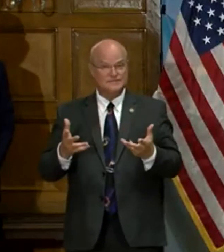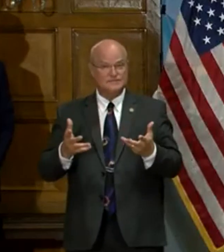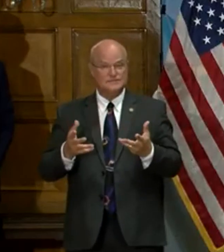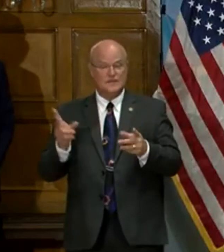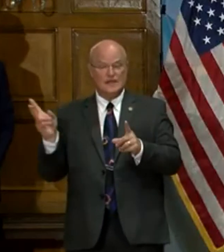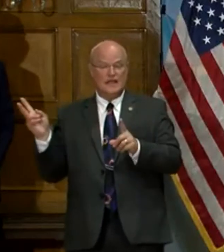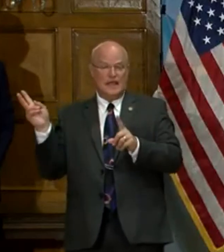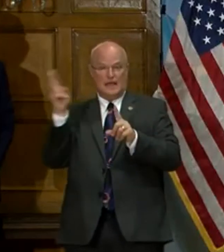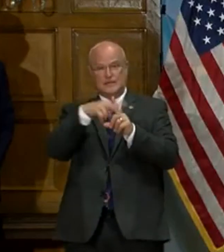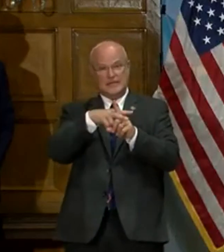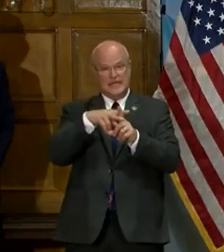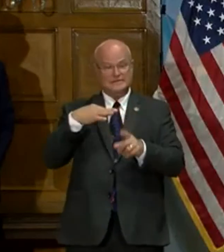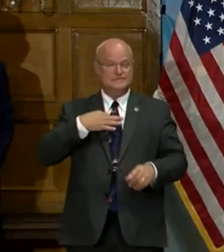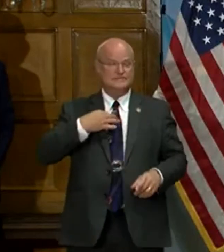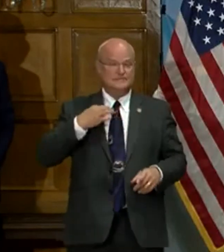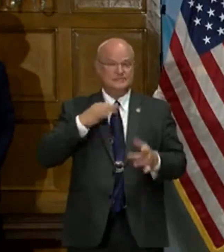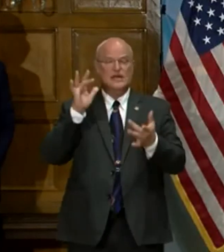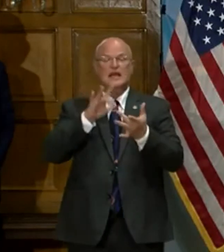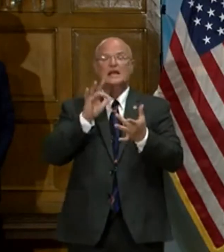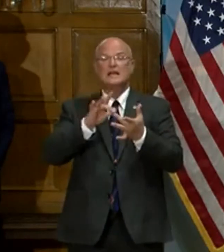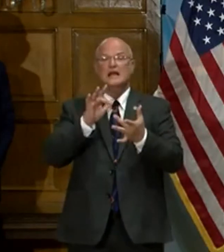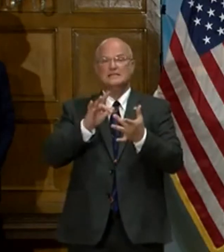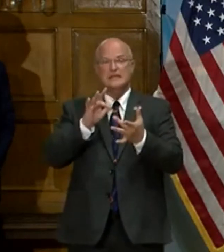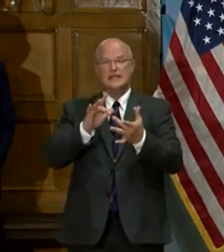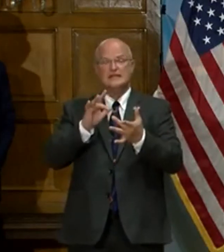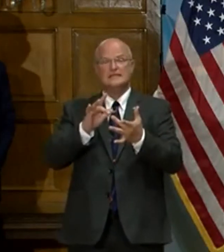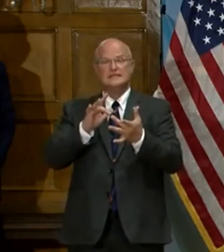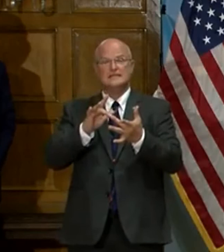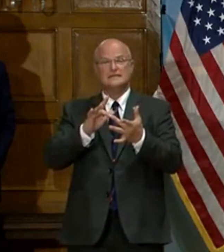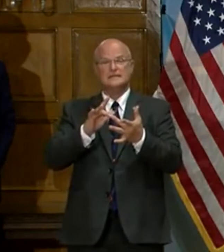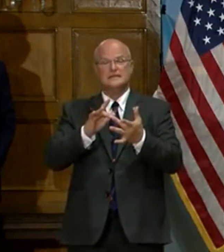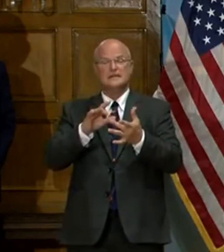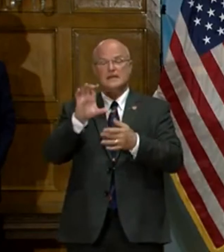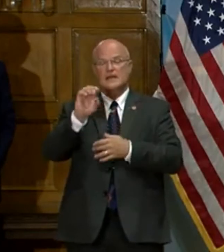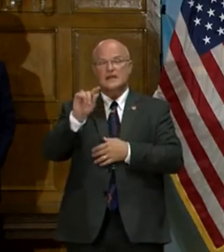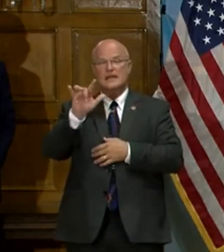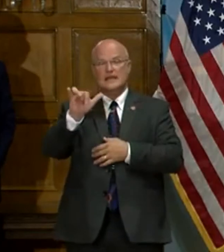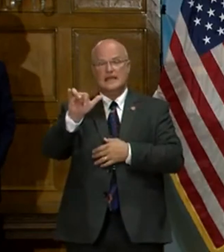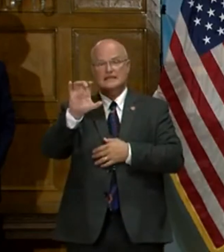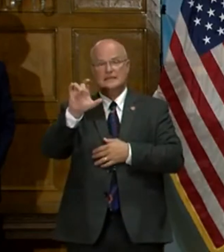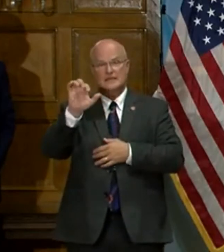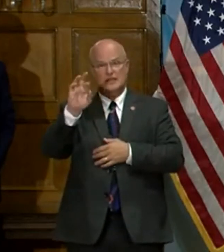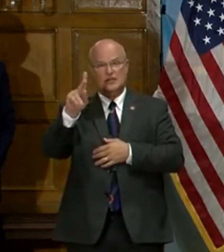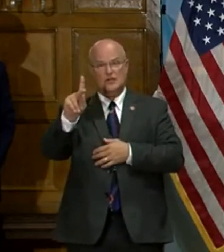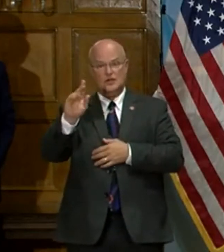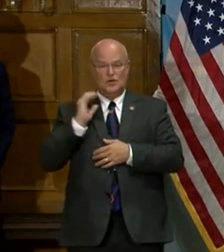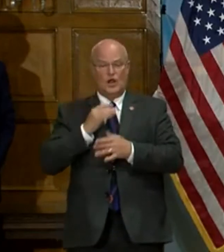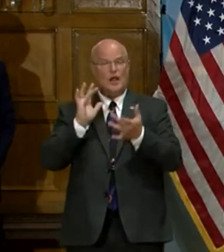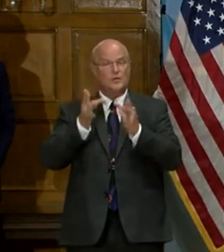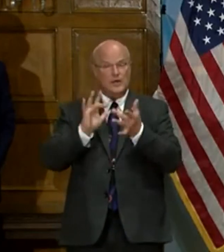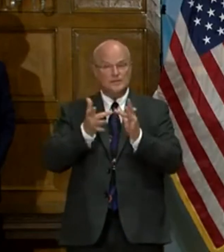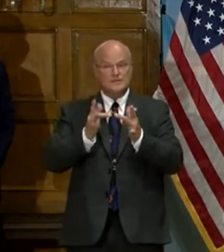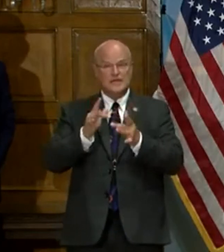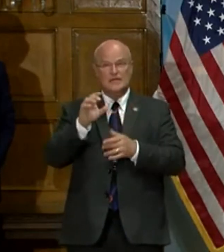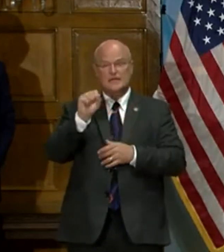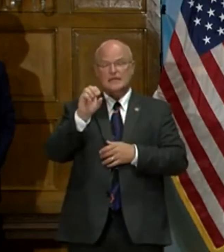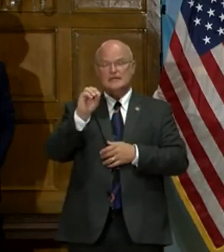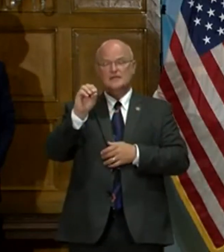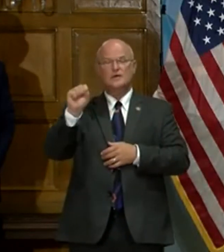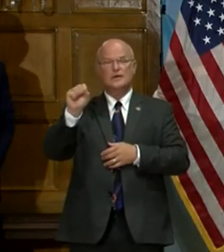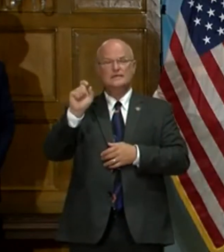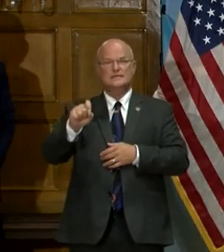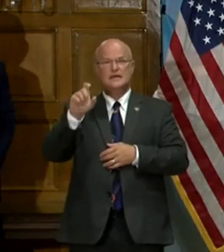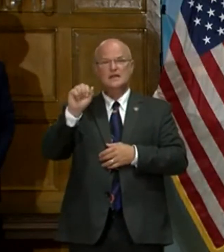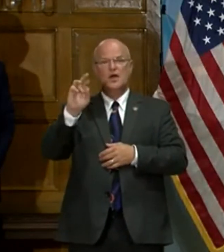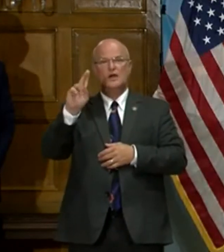an application, you can contact, to receive an application, you can contact your county clerk, or you can go to our website at